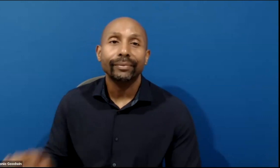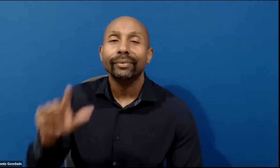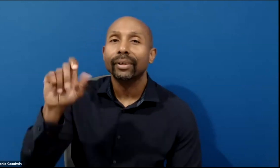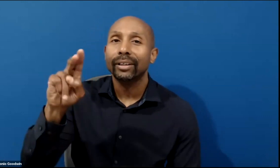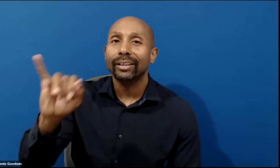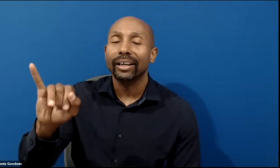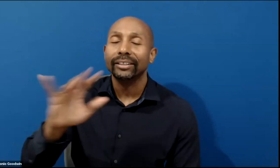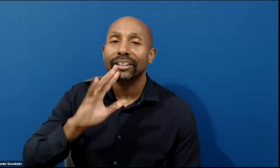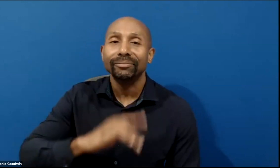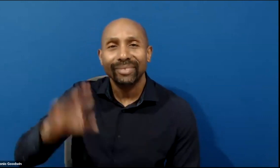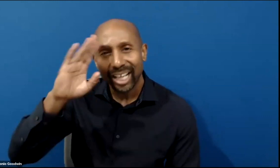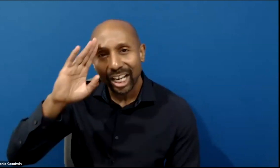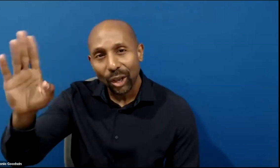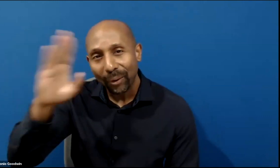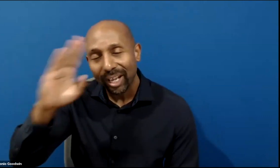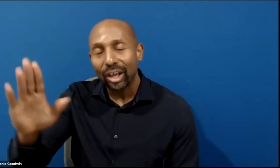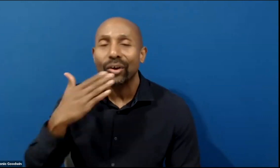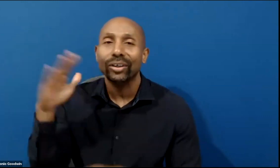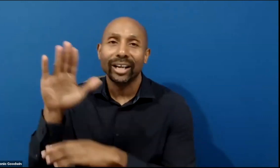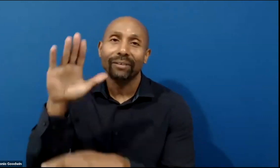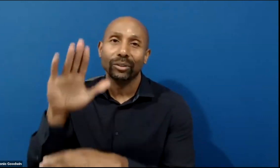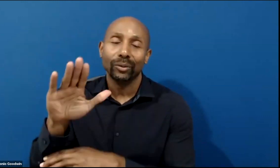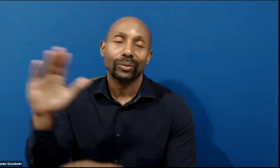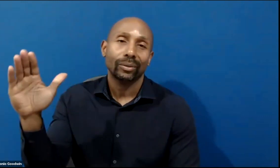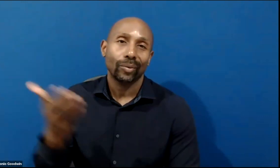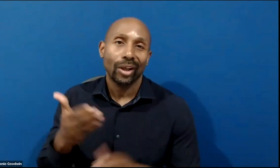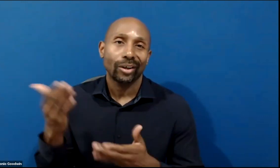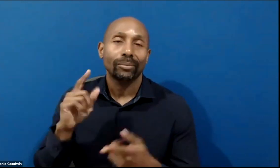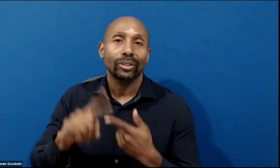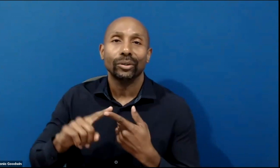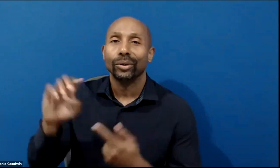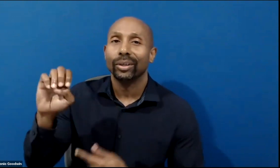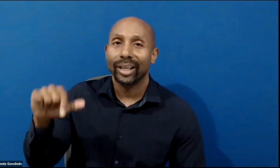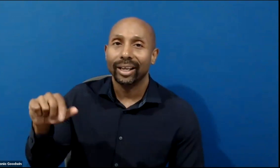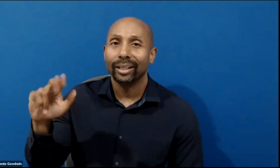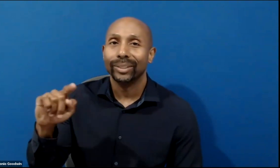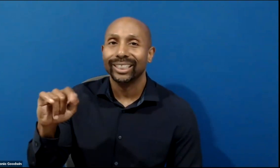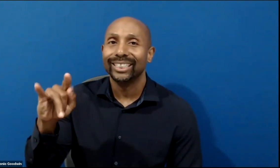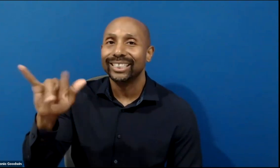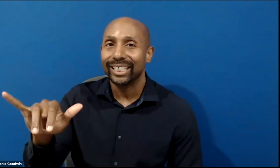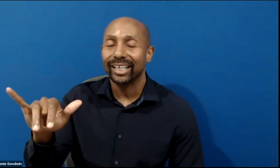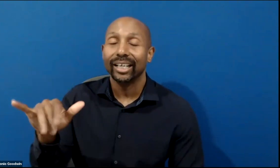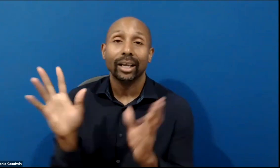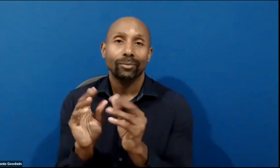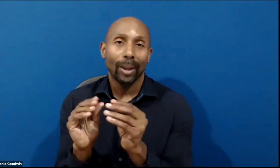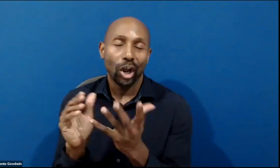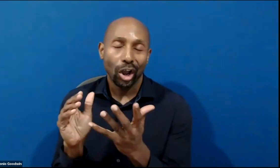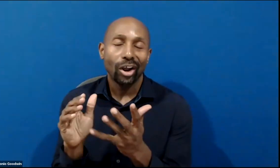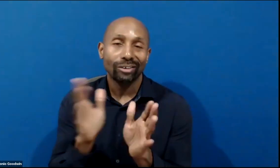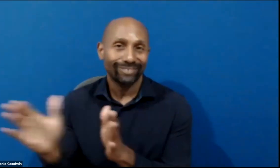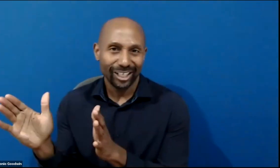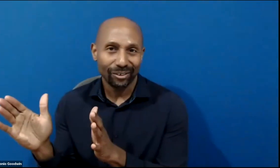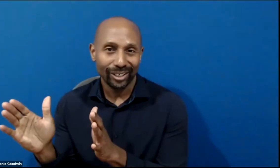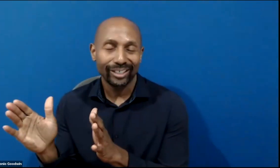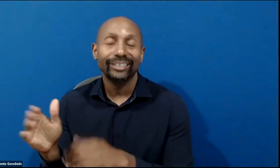Hello, good afternoon. Welcome to the Equiticity webinar series. Today's topic,